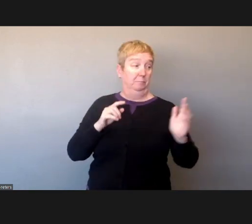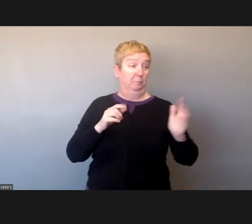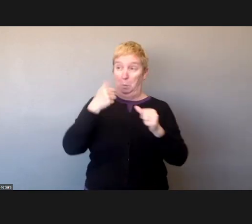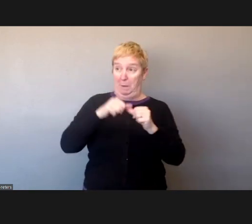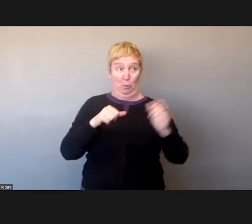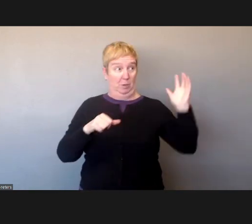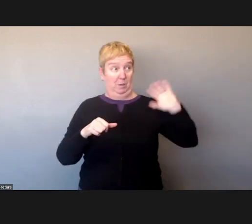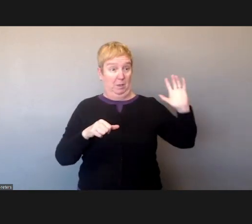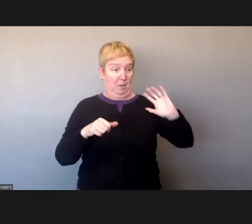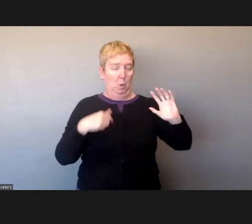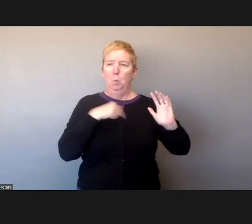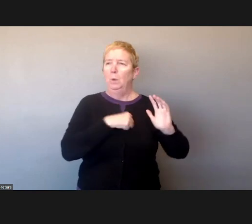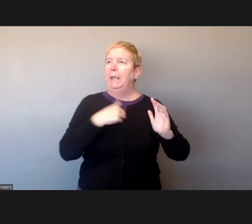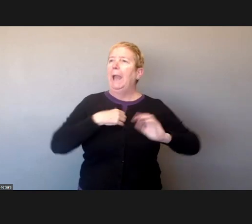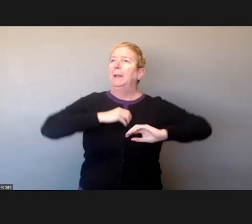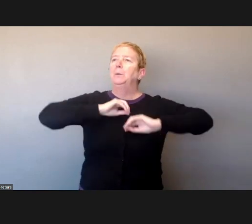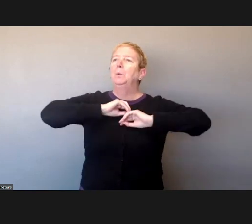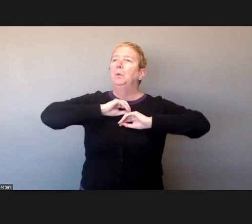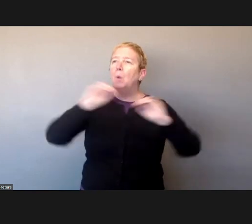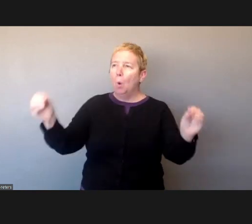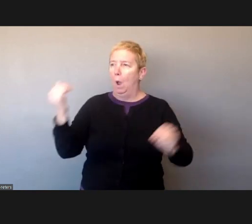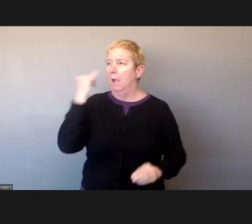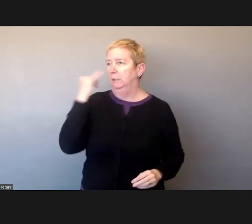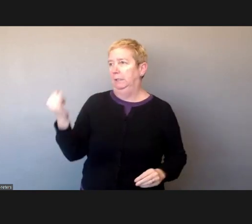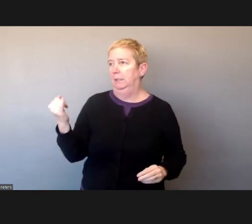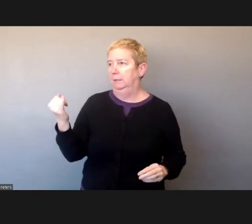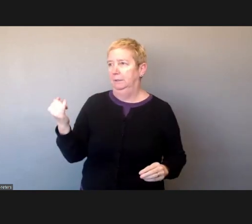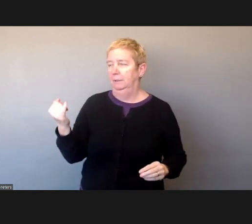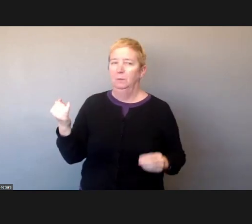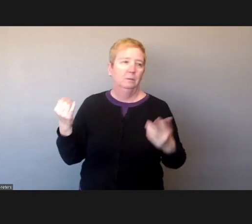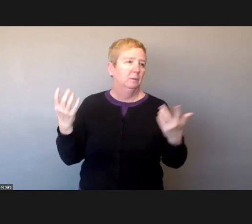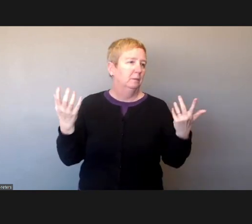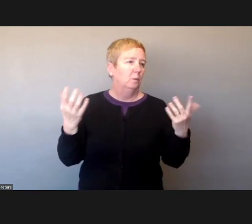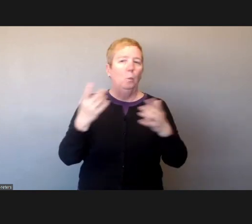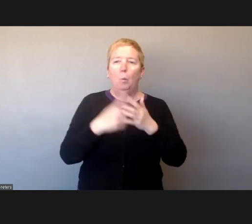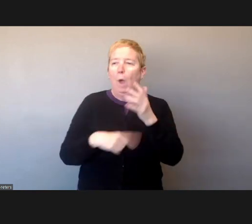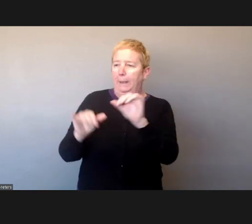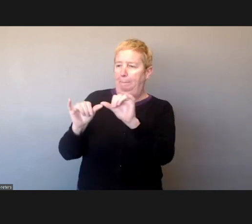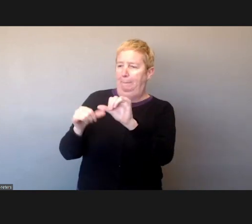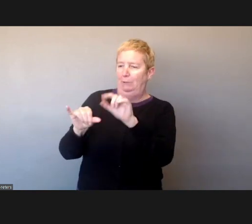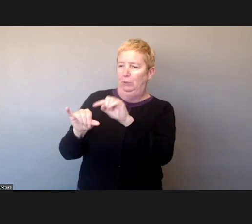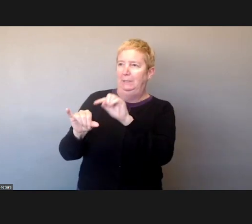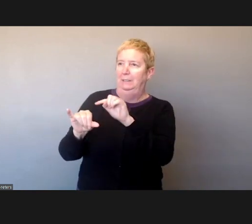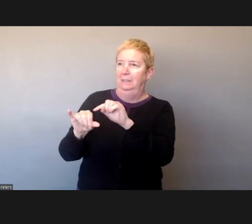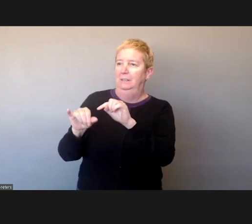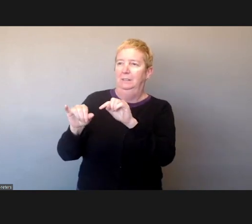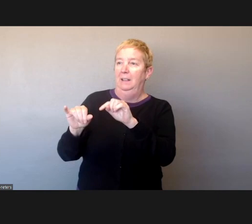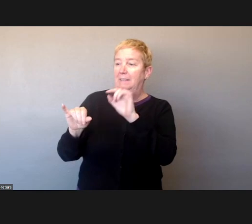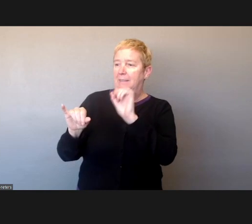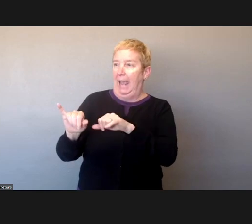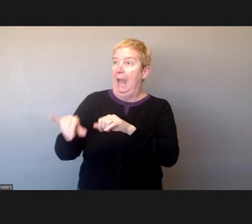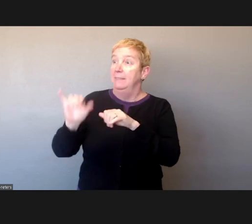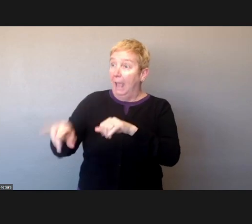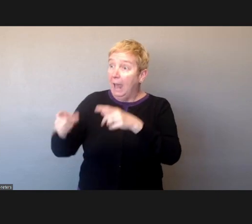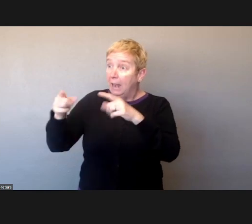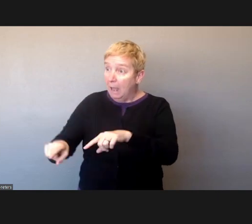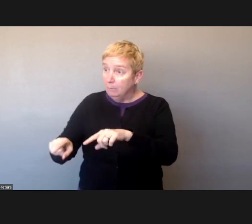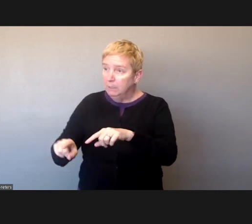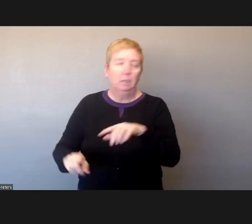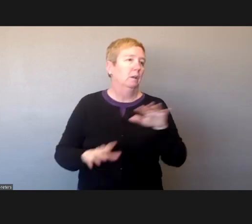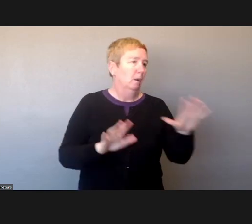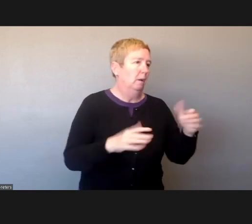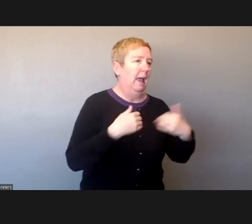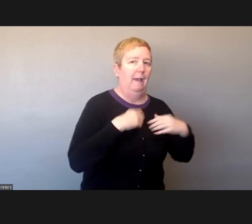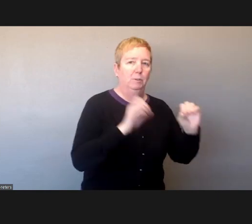metrics really should be. And now we really know, and we've been following this for a year now, but we really have